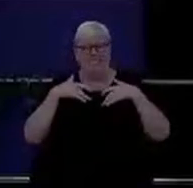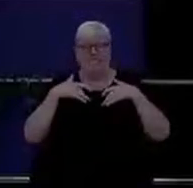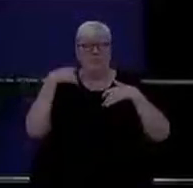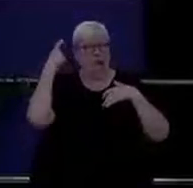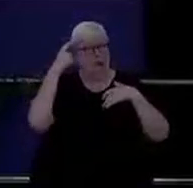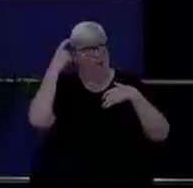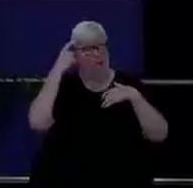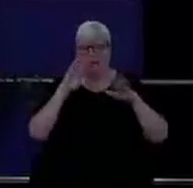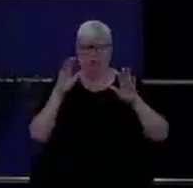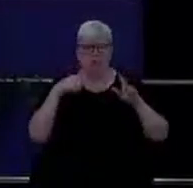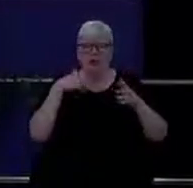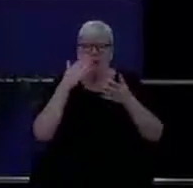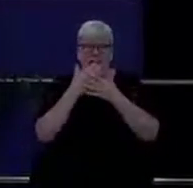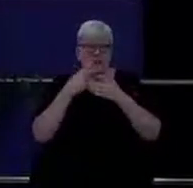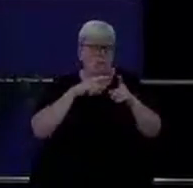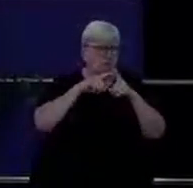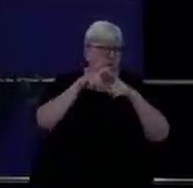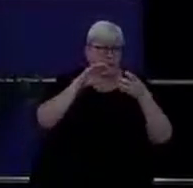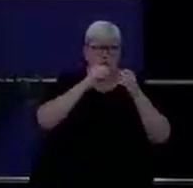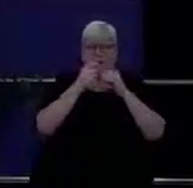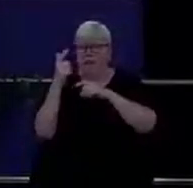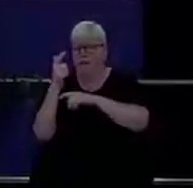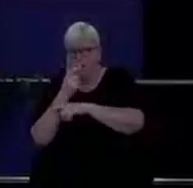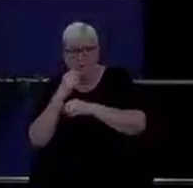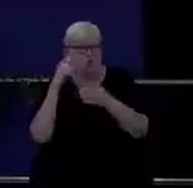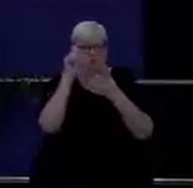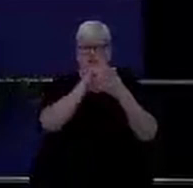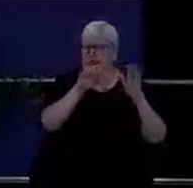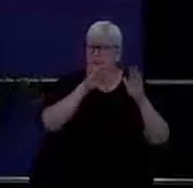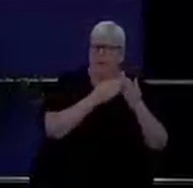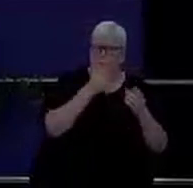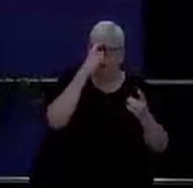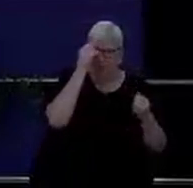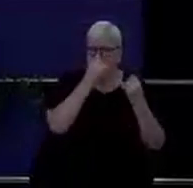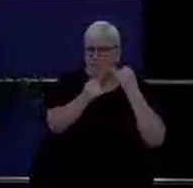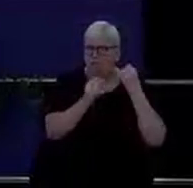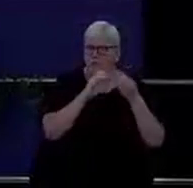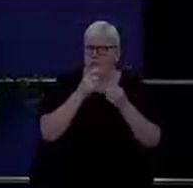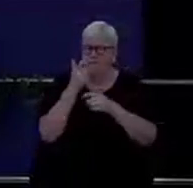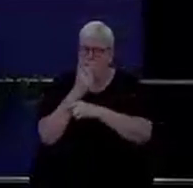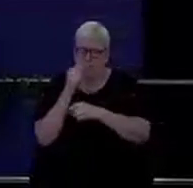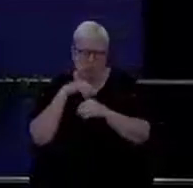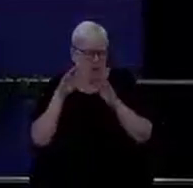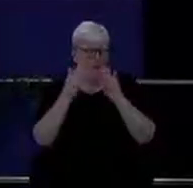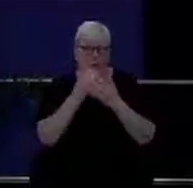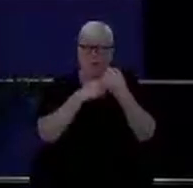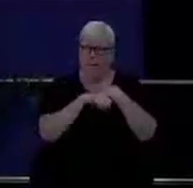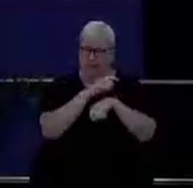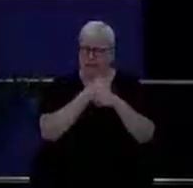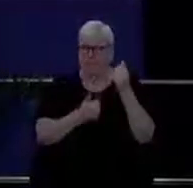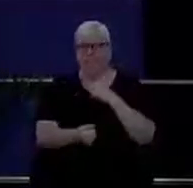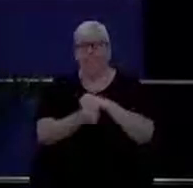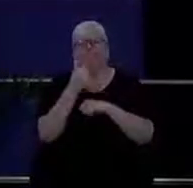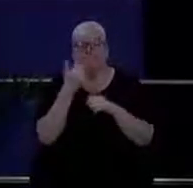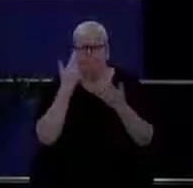intellectualizing it. I actually was trying to make a film. I wasn't trying to write a book, and I failed to make a film. And so my book, in some ways, is a